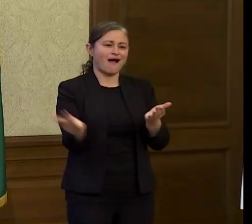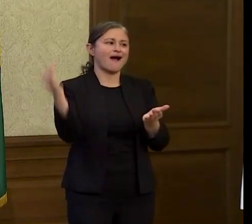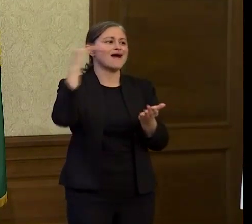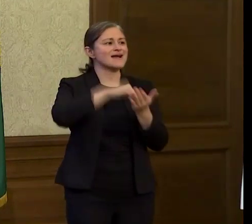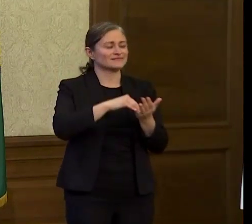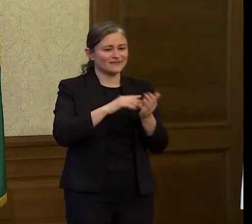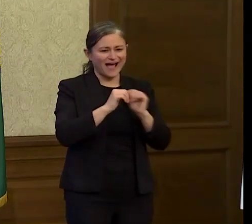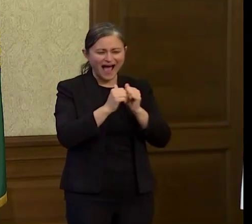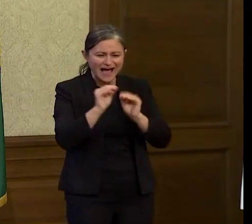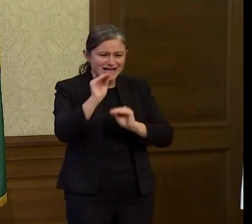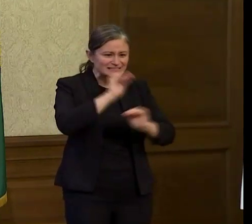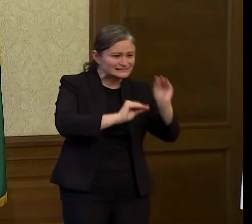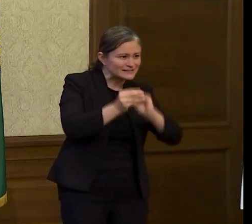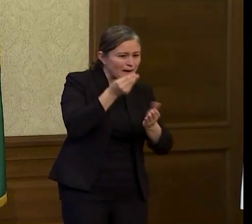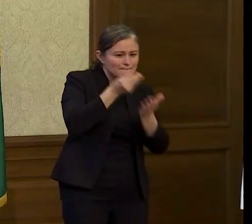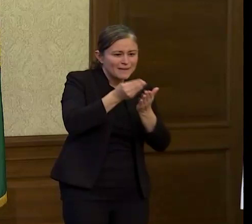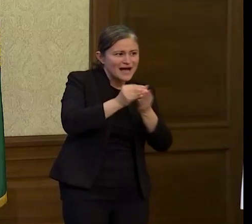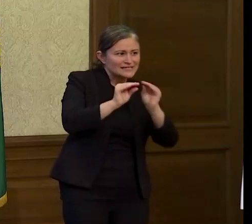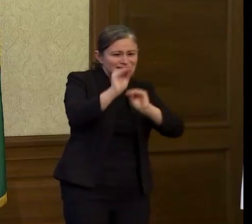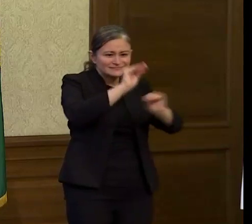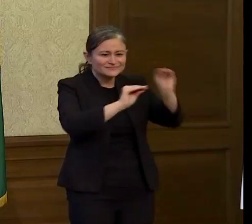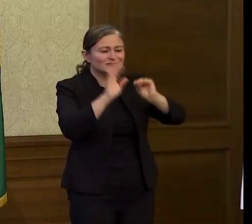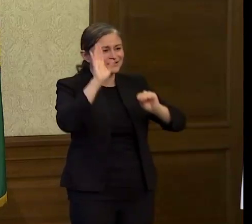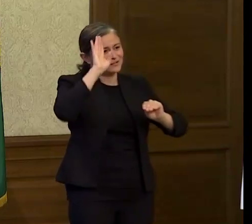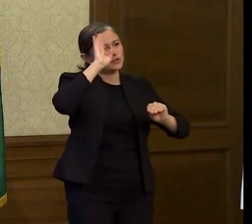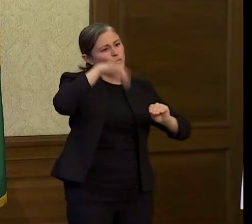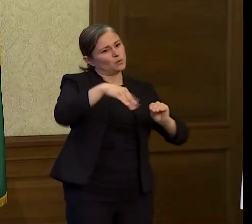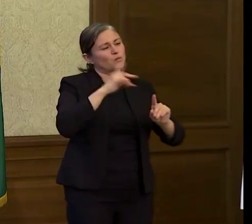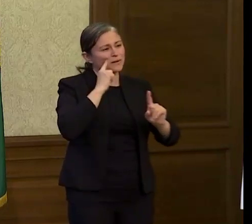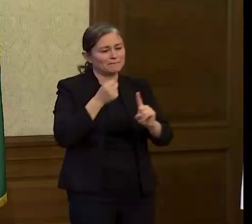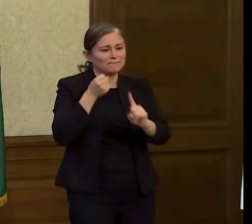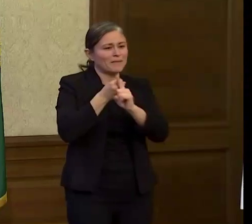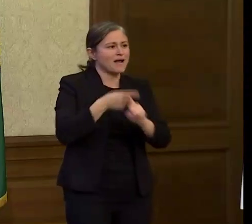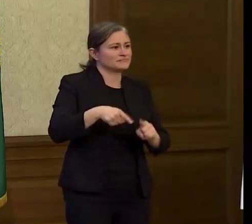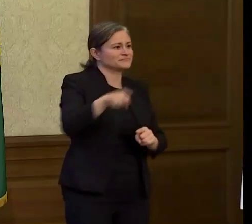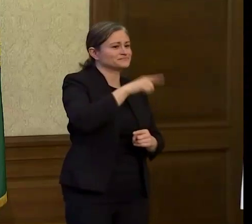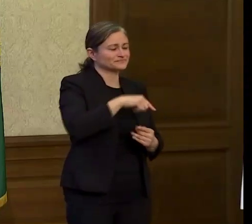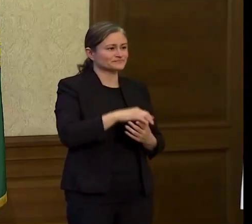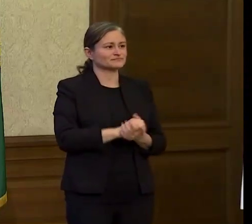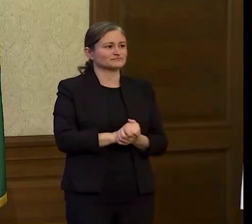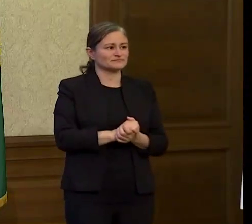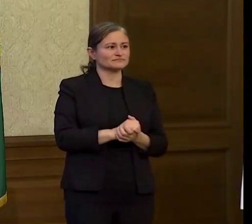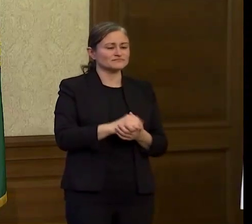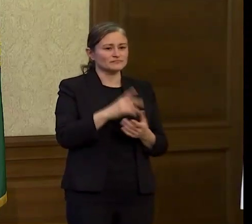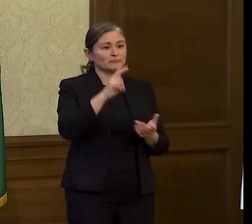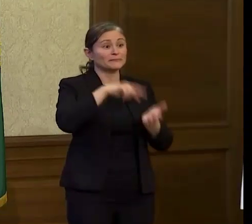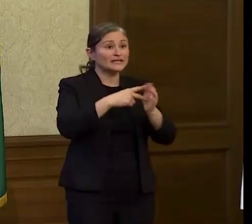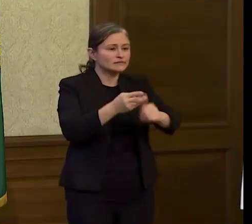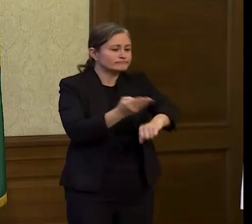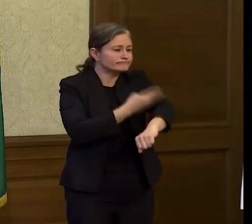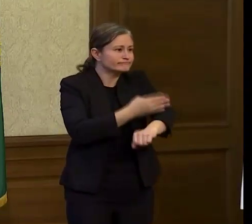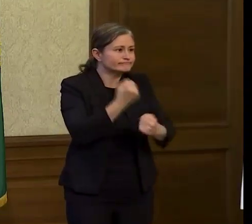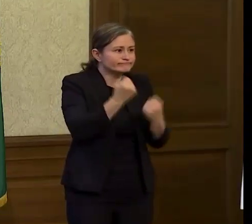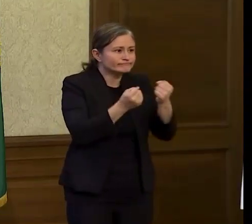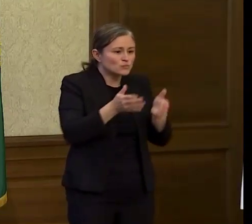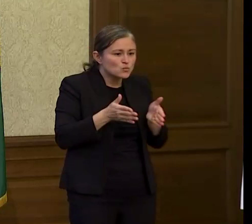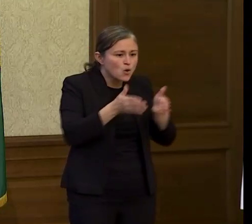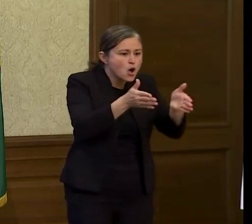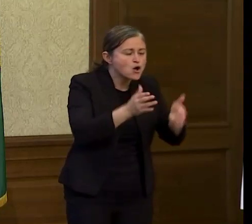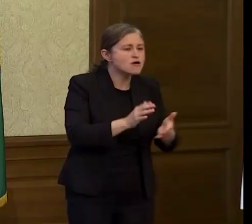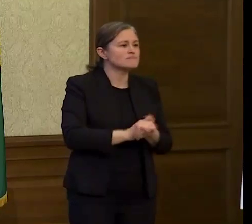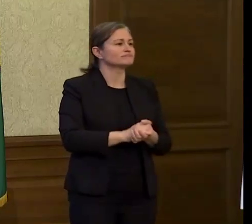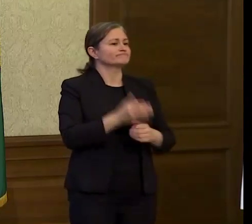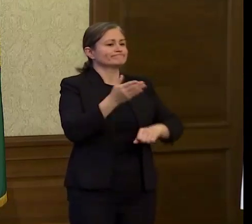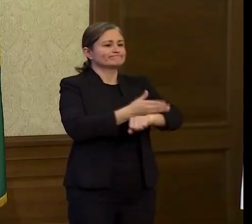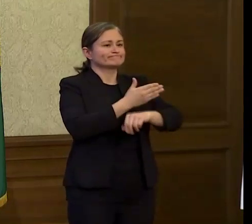there's things we need. We know that we have infrastructure needs in transportation. We know that we have to rebuild our energy system so